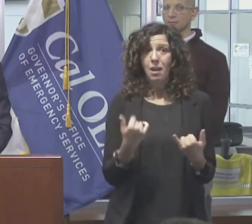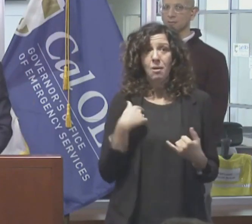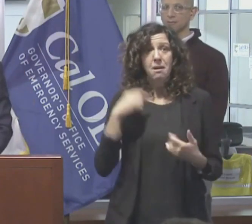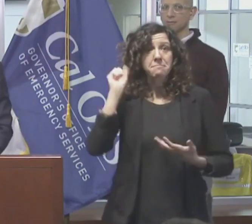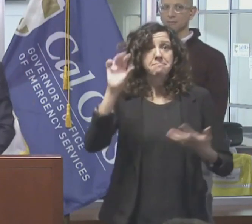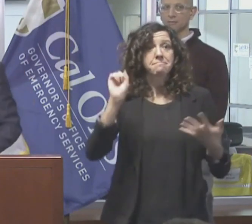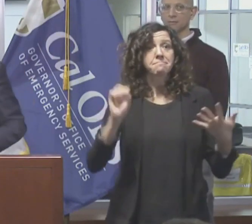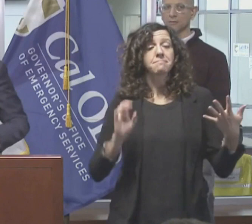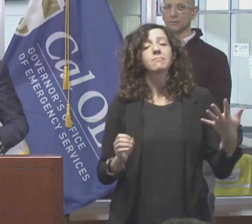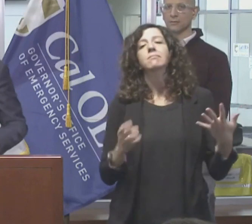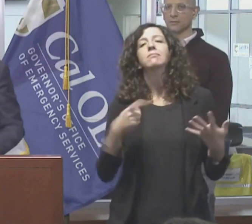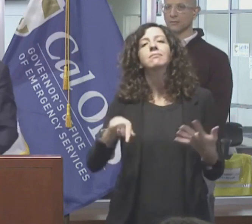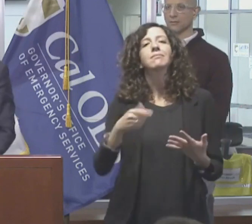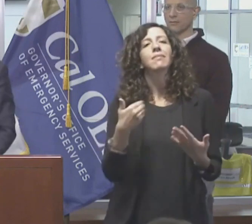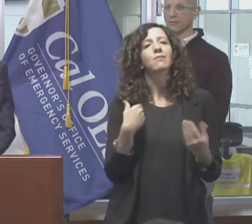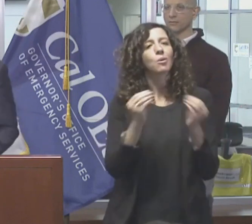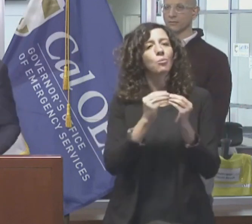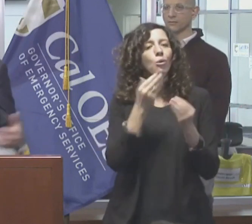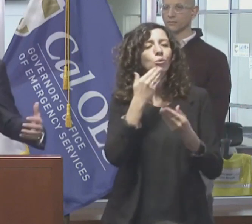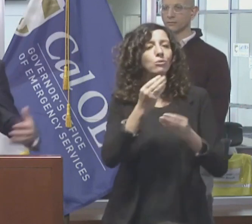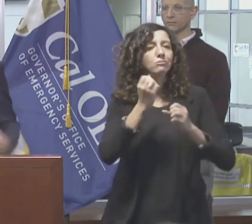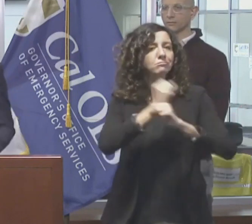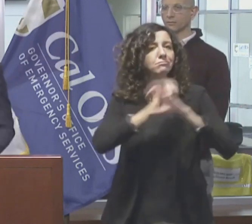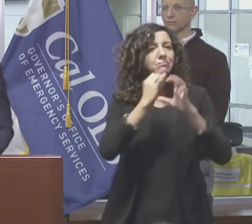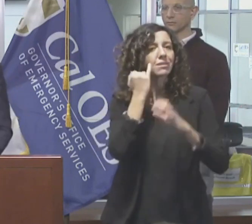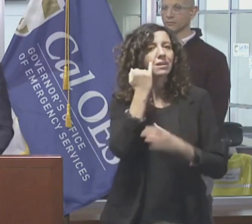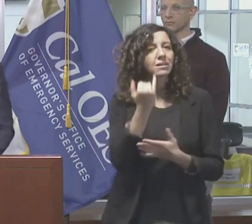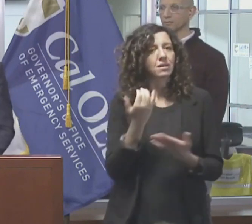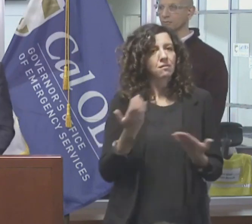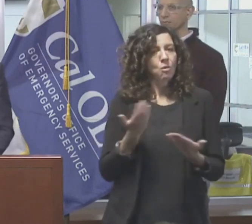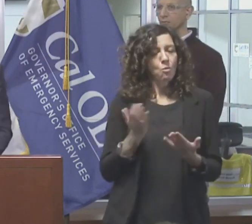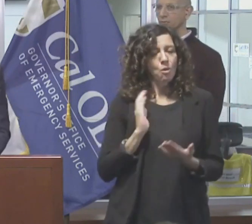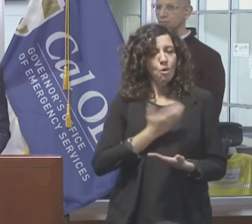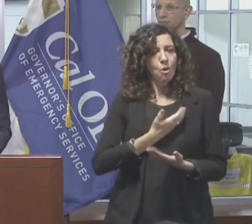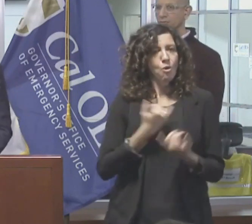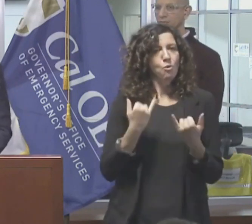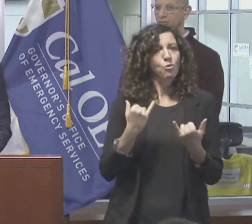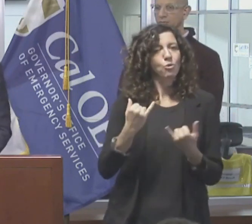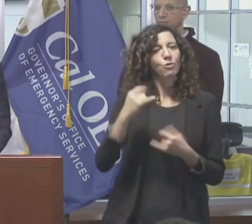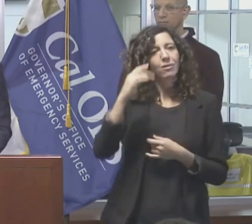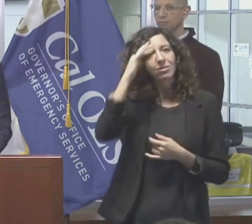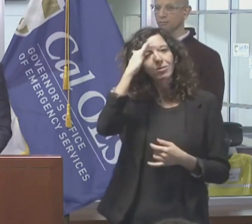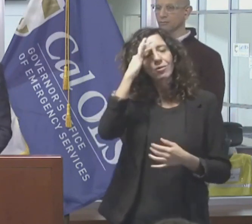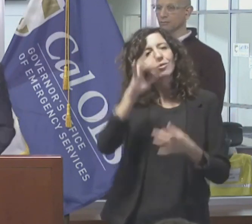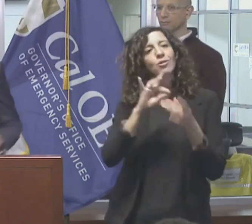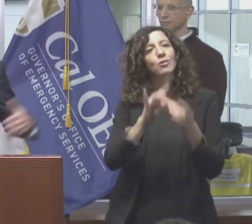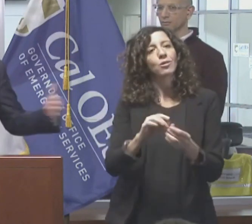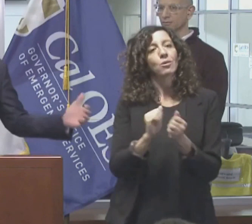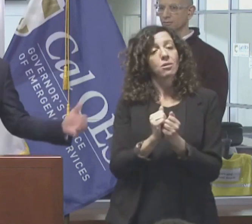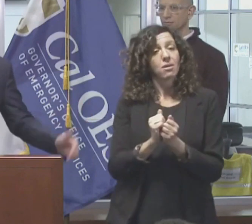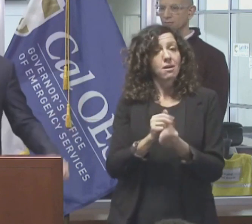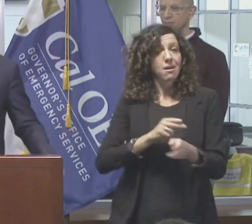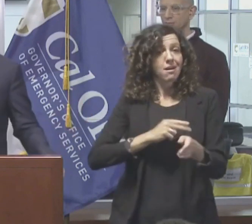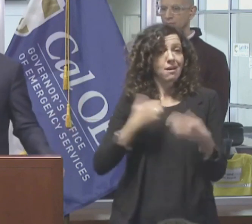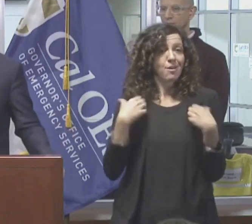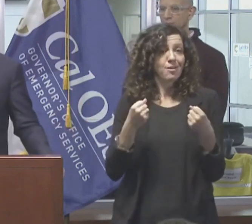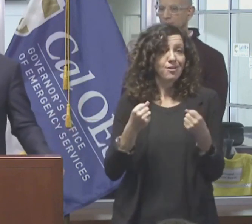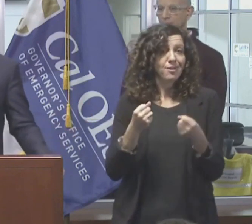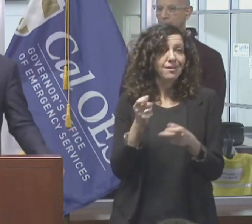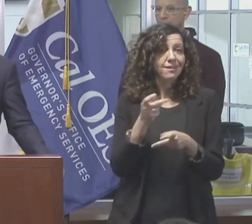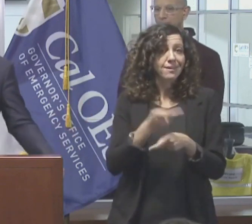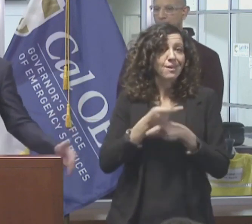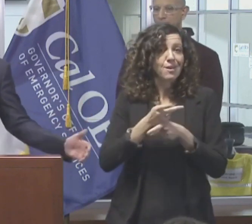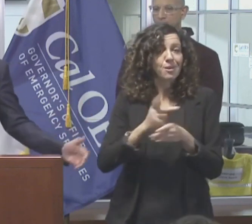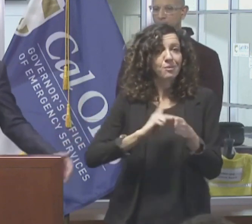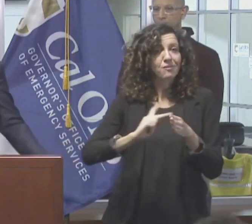of the current thinking of our healthcare professionals. Again, a number of them behind me. We have our finance team